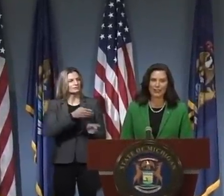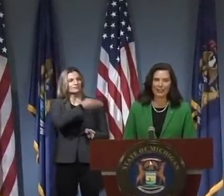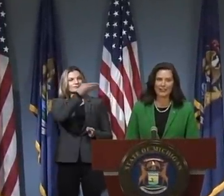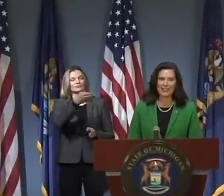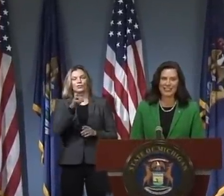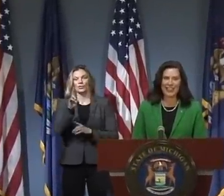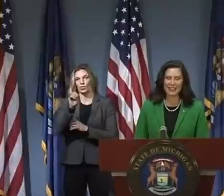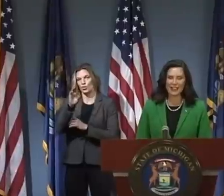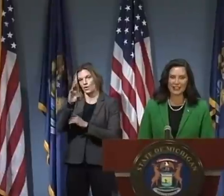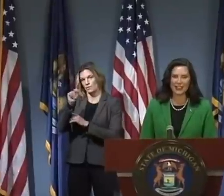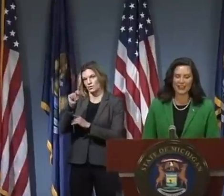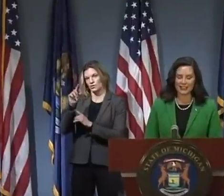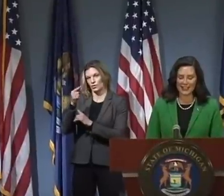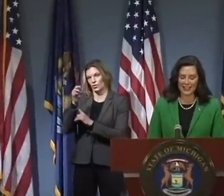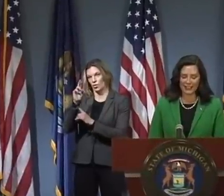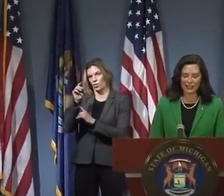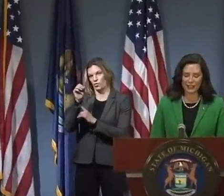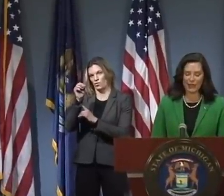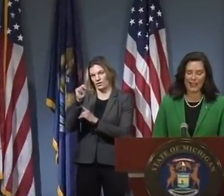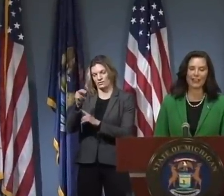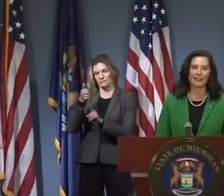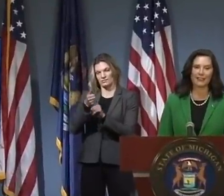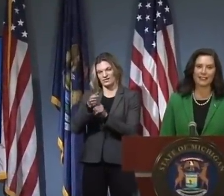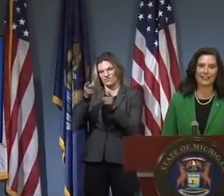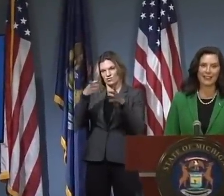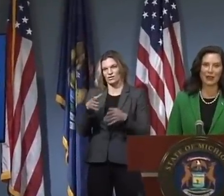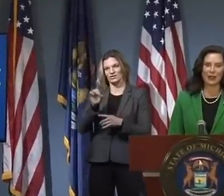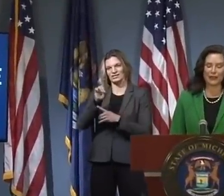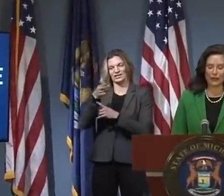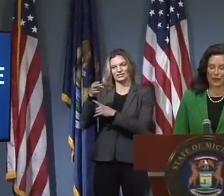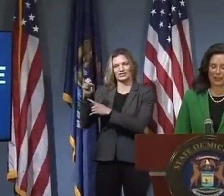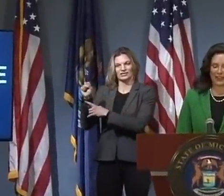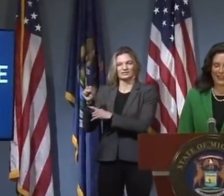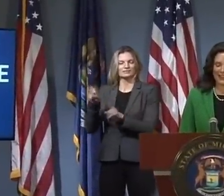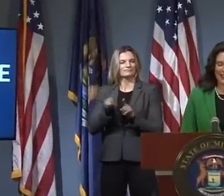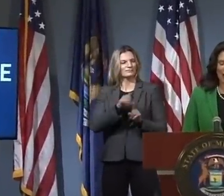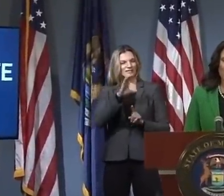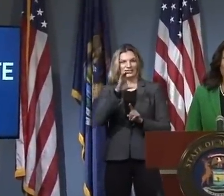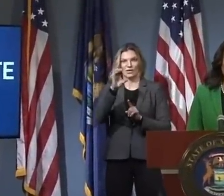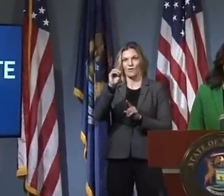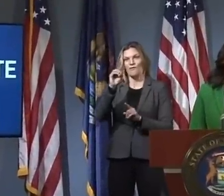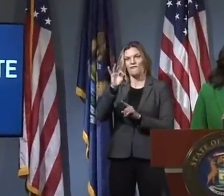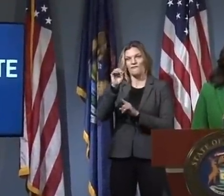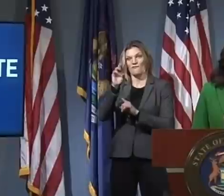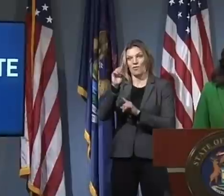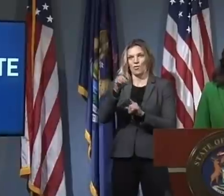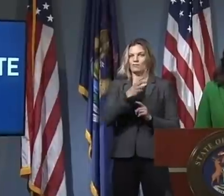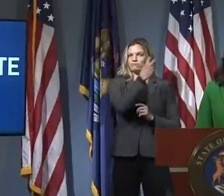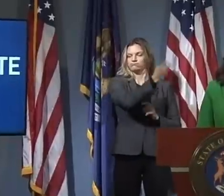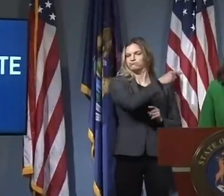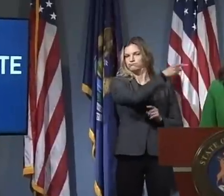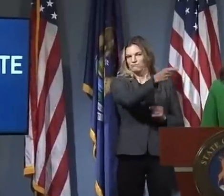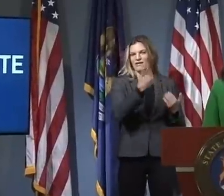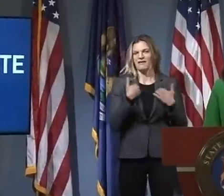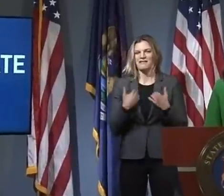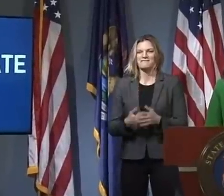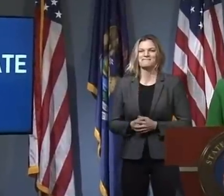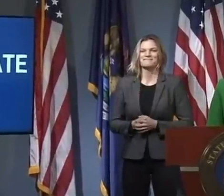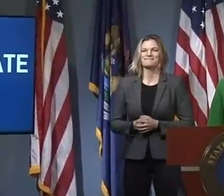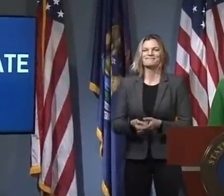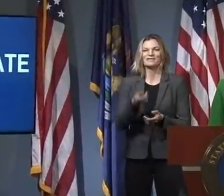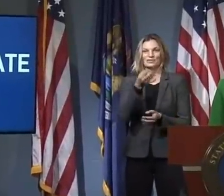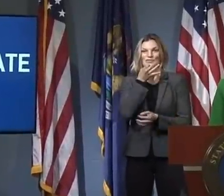yesterday's highest day of cases since May 14, with 1,121 new cases. Governor Whitmer says she's cautiously